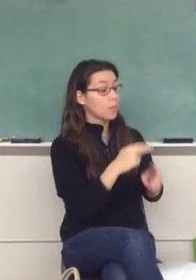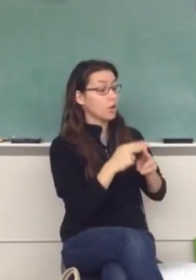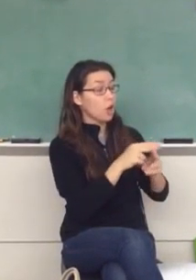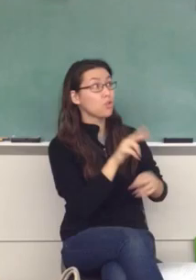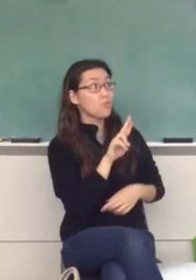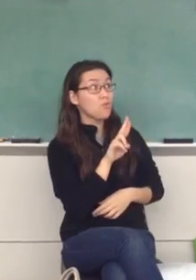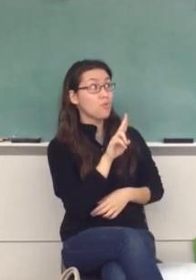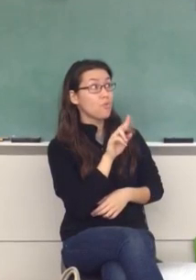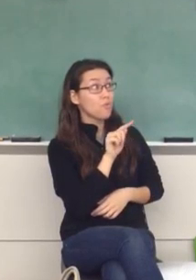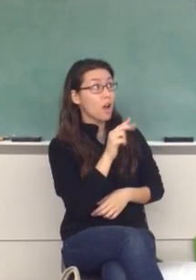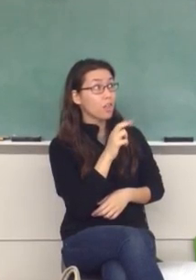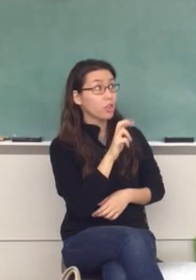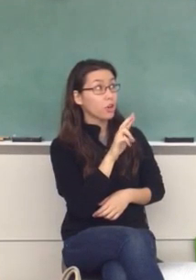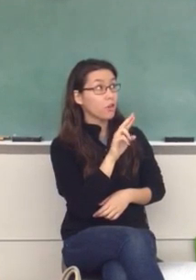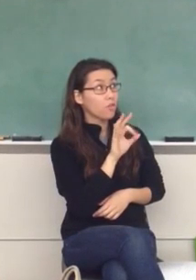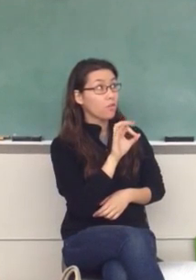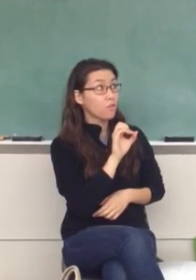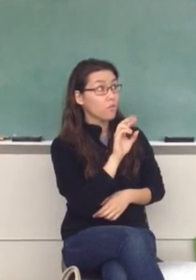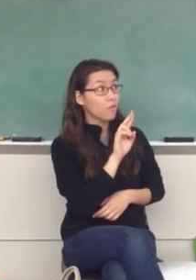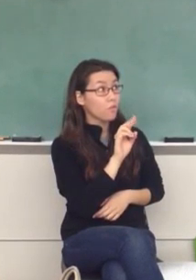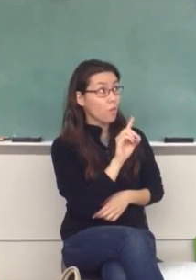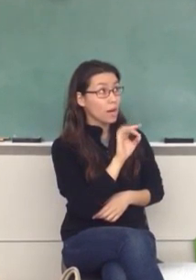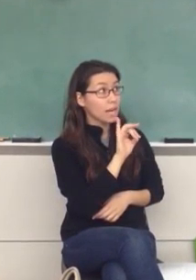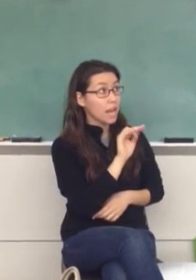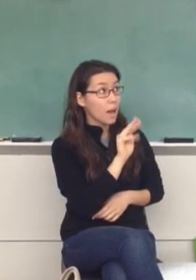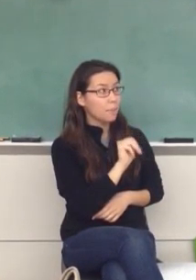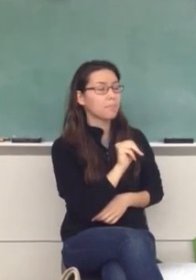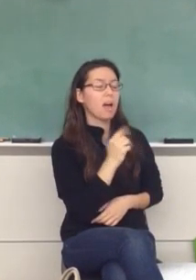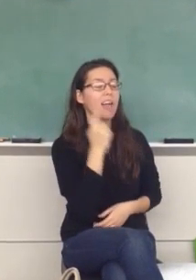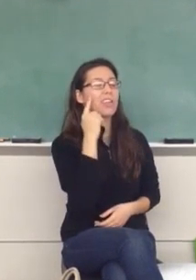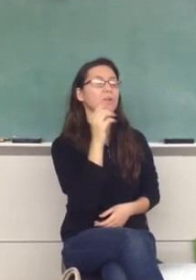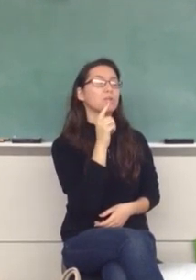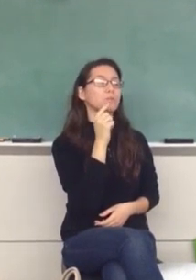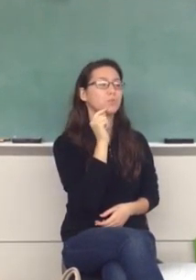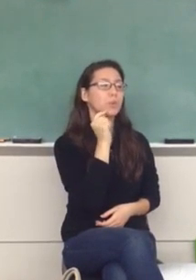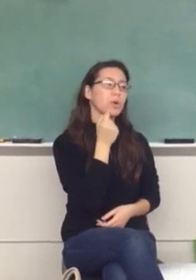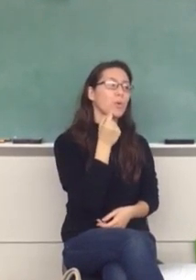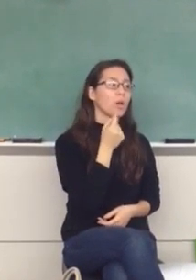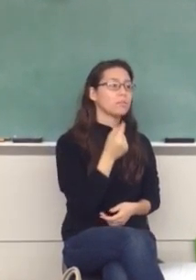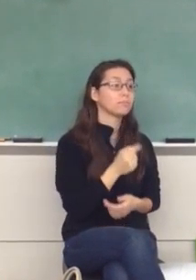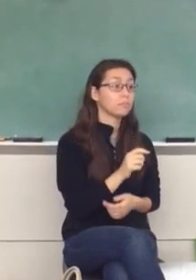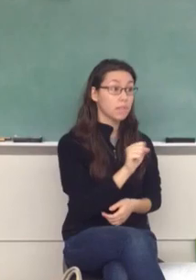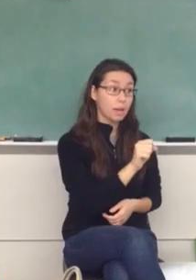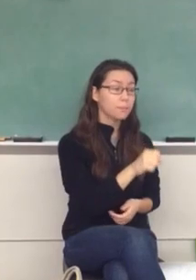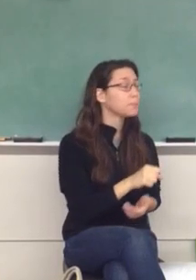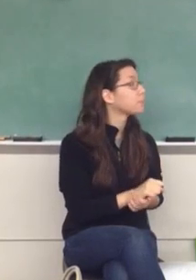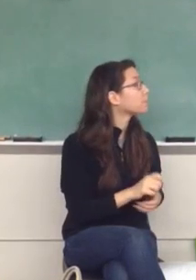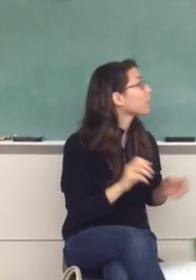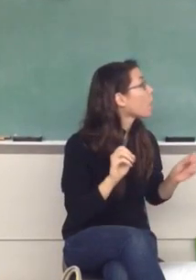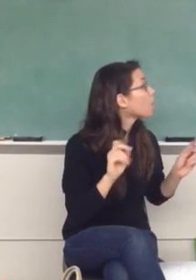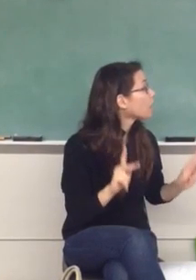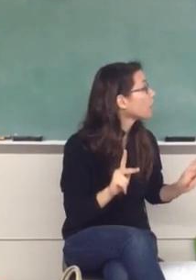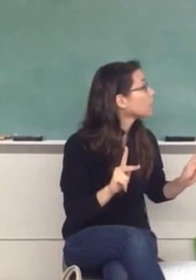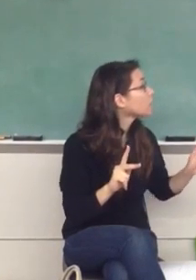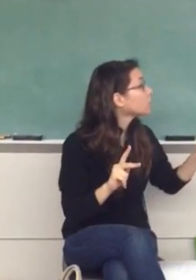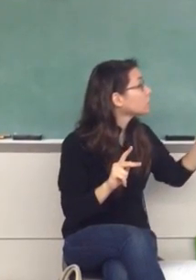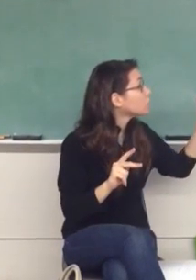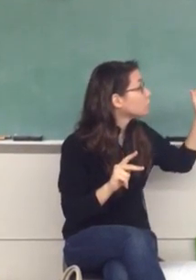artist Rutherford. Okay, the 18 different groups on the periodic table have similar properties. That's why we call them families. Think about